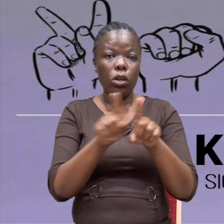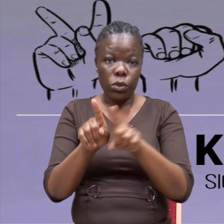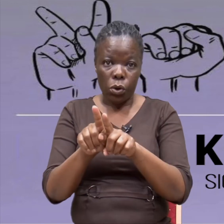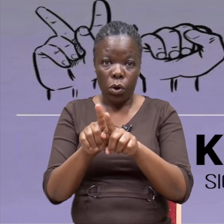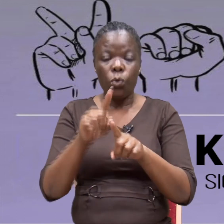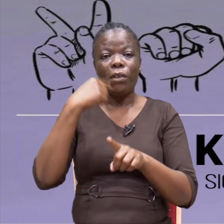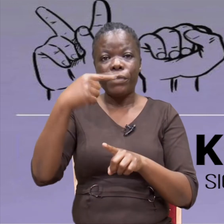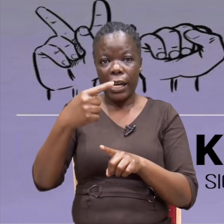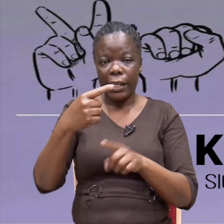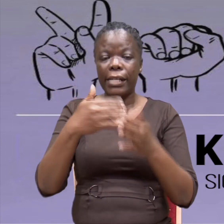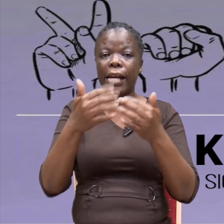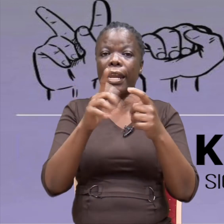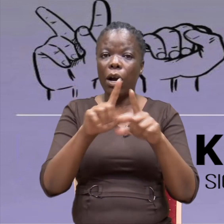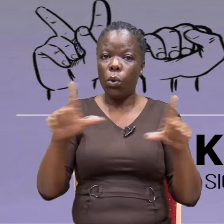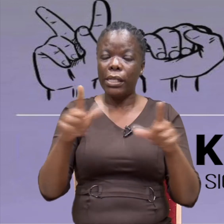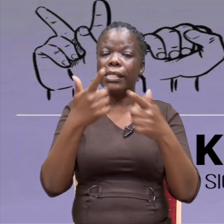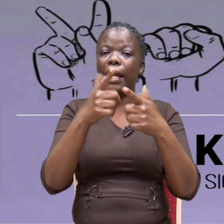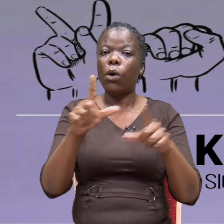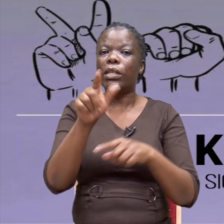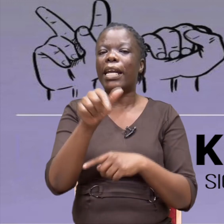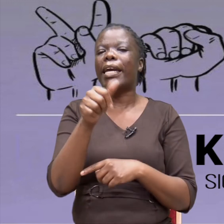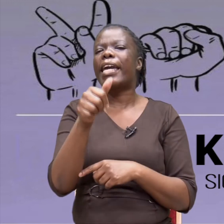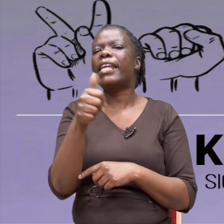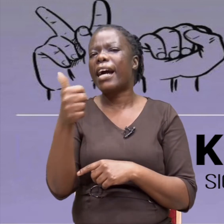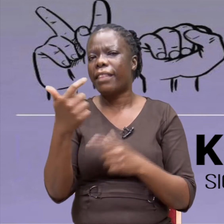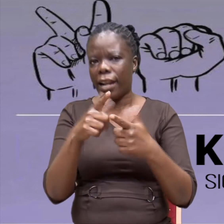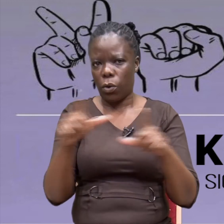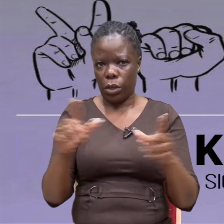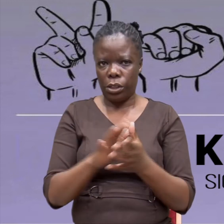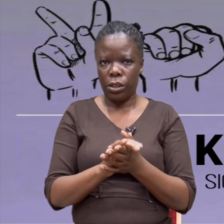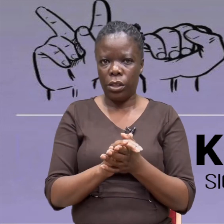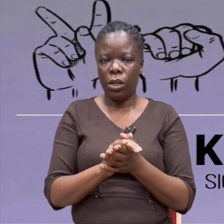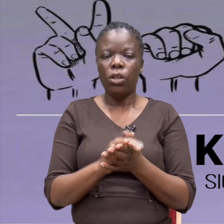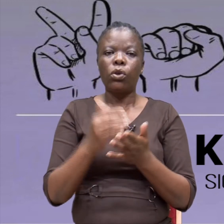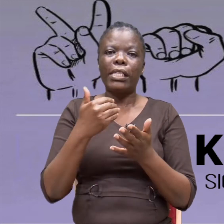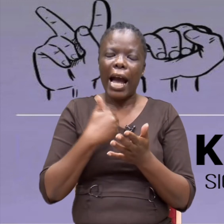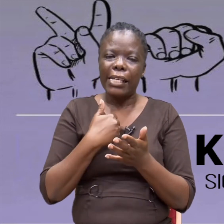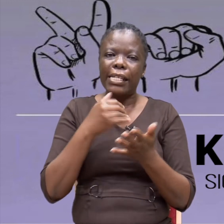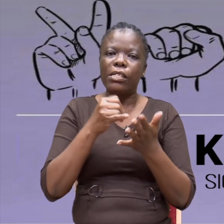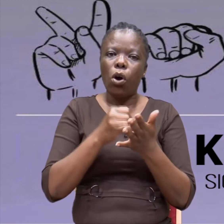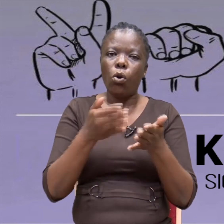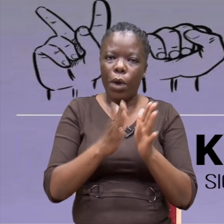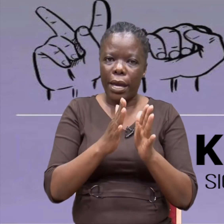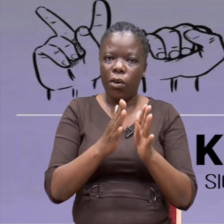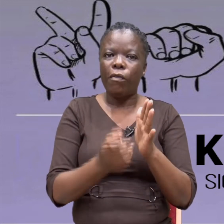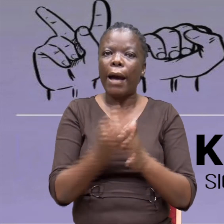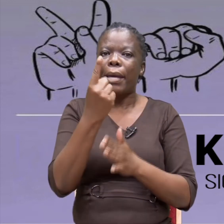Also, we have said sign language is a language like any other language. So it has its own way of coming up